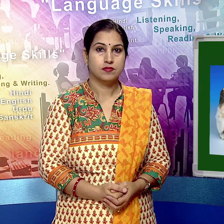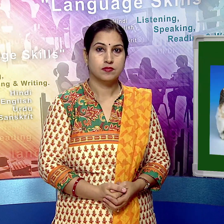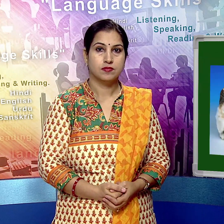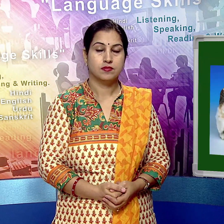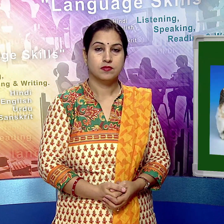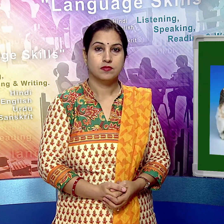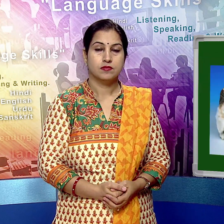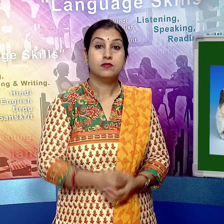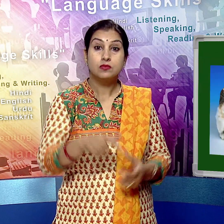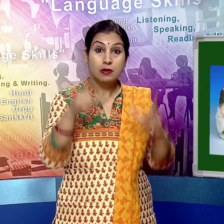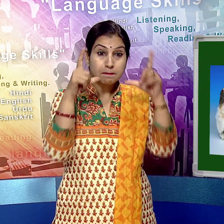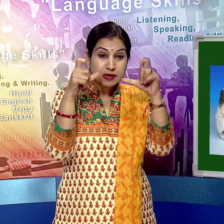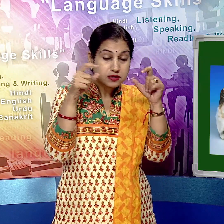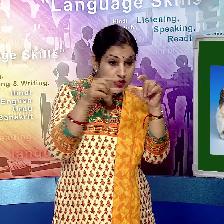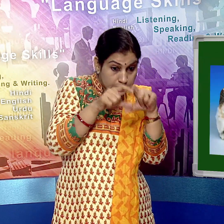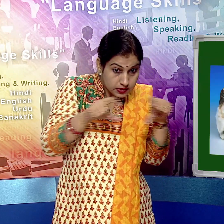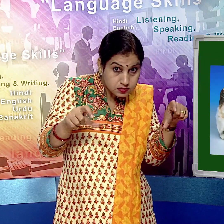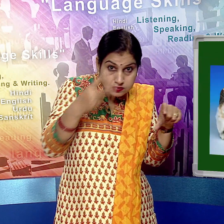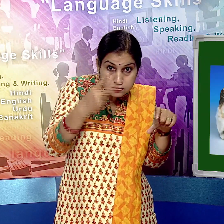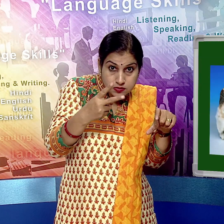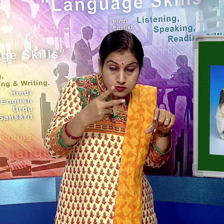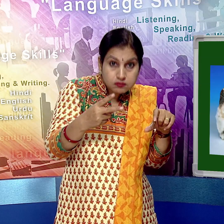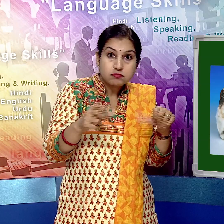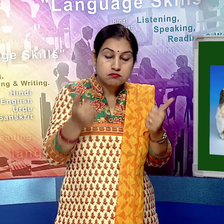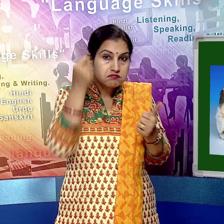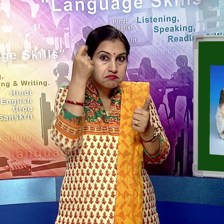You can see and understand through the picture also.